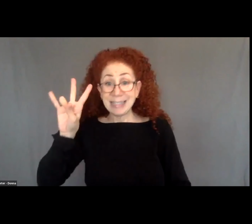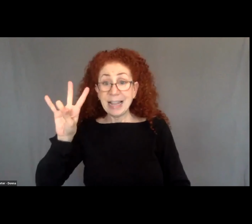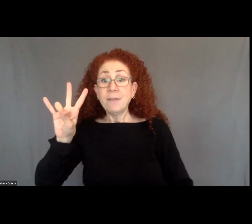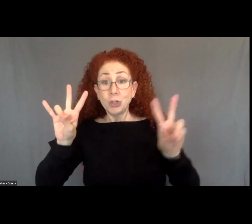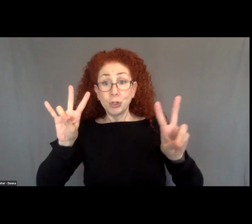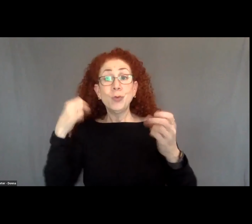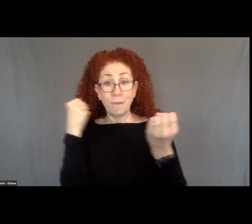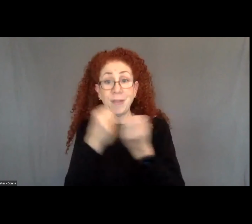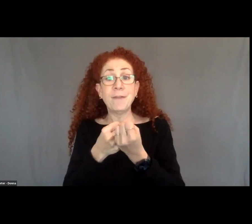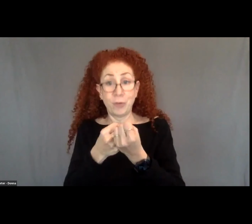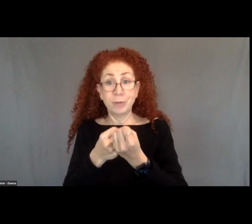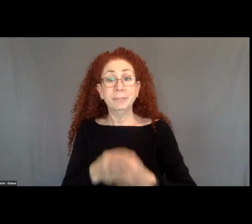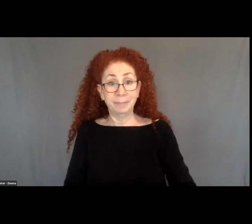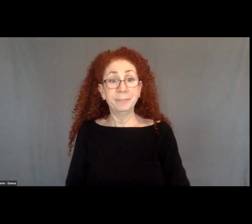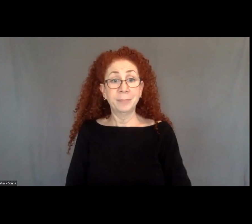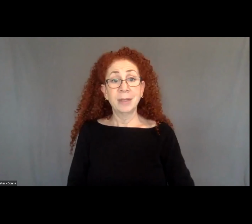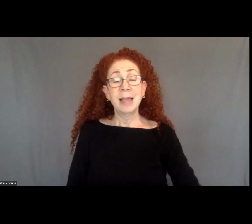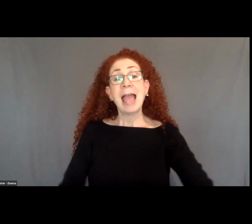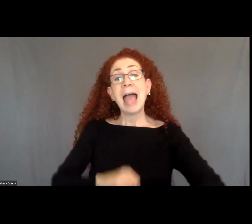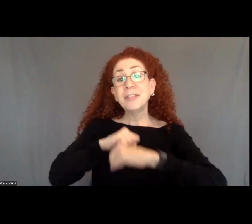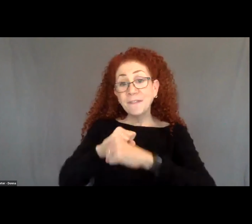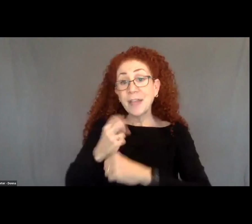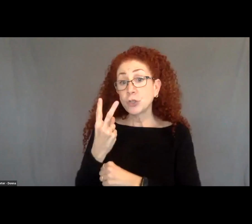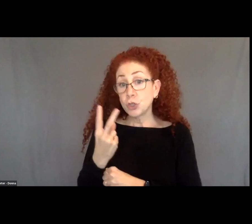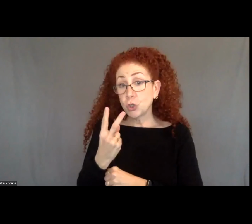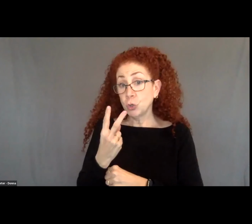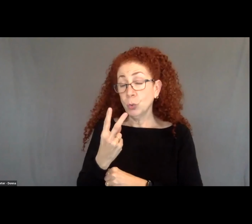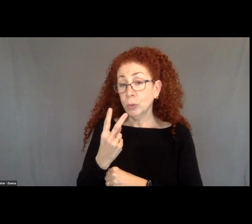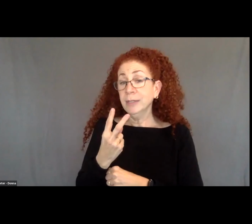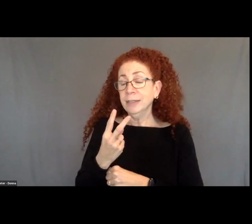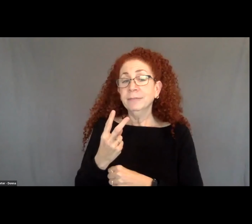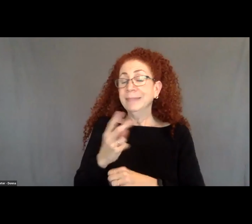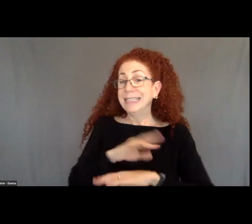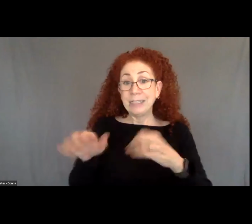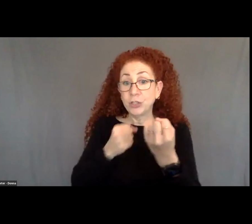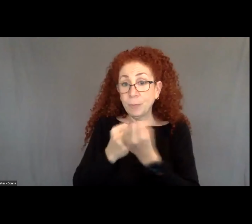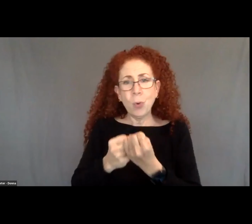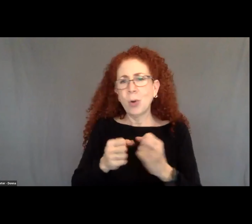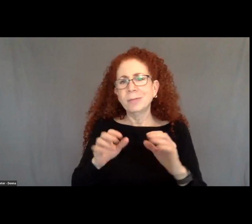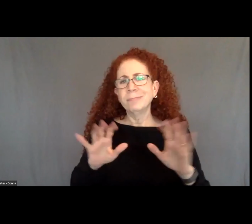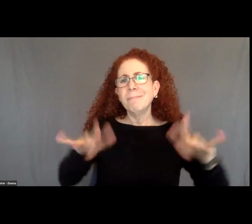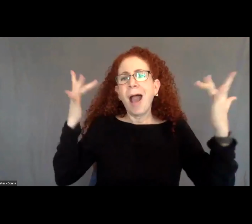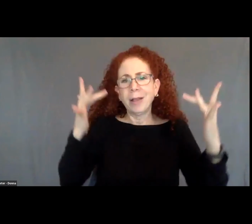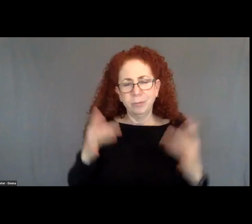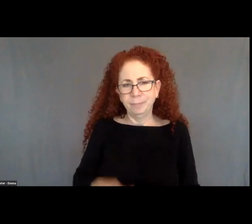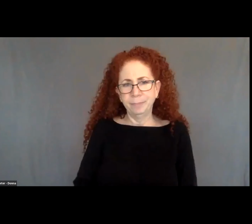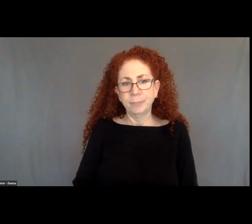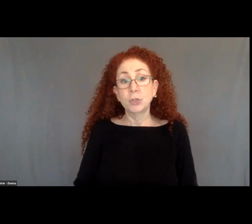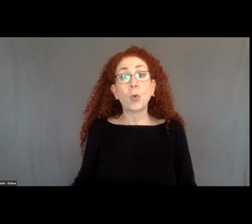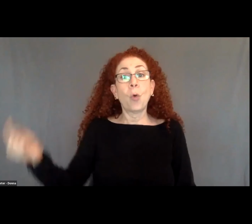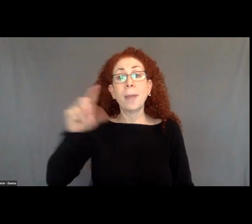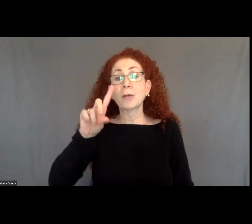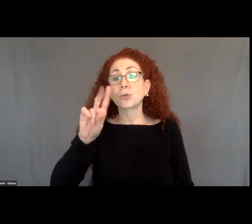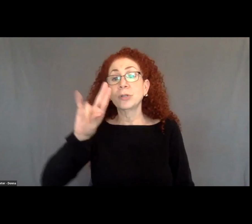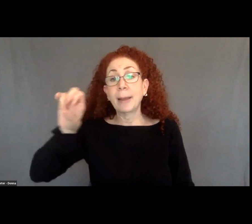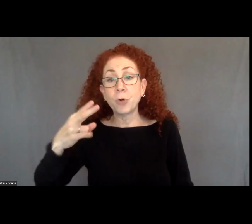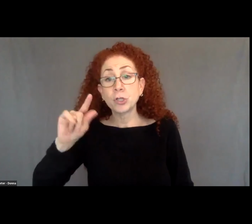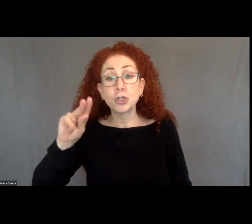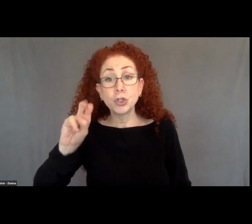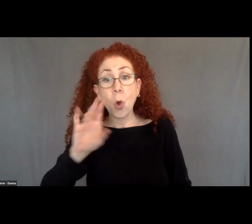favor of Zebley, and the two dissents were very mild. So going back to Deborah Stone and her argument in the disabled state, I think